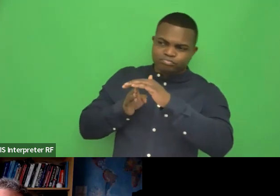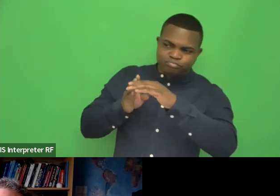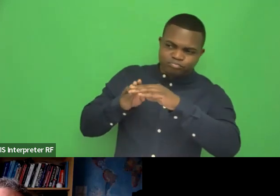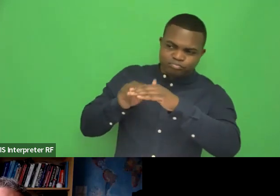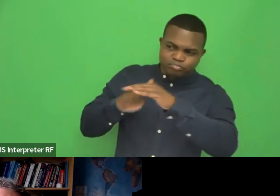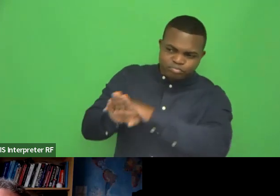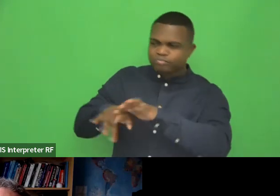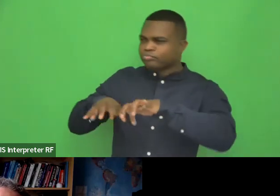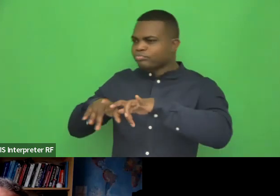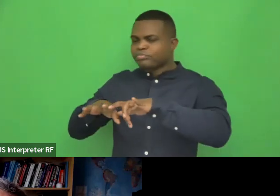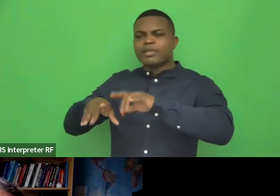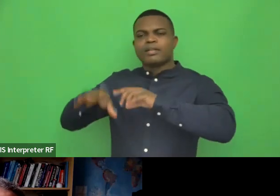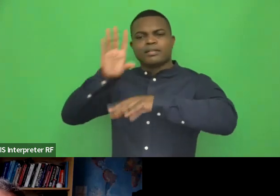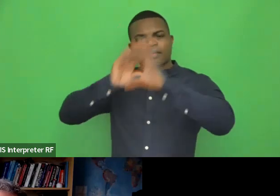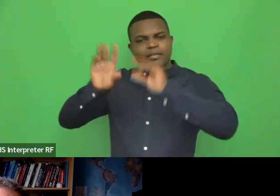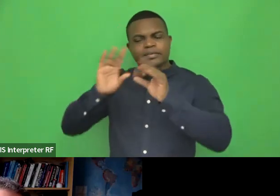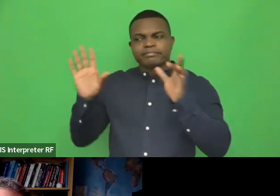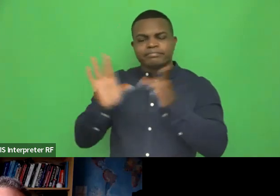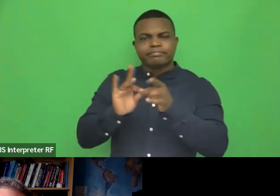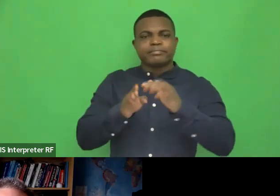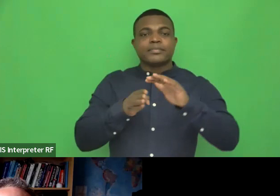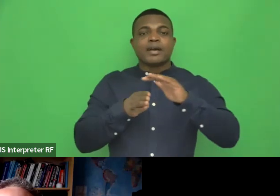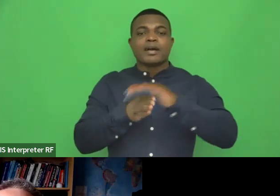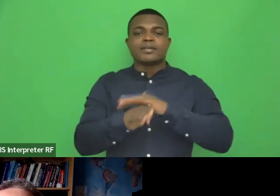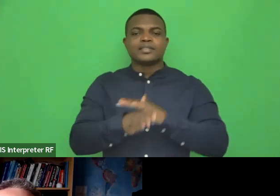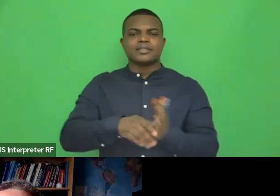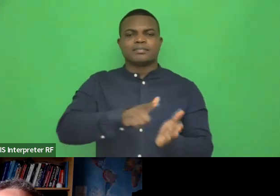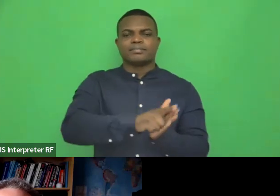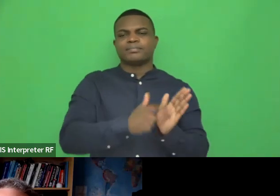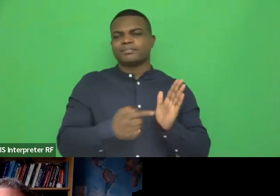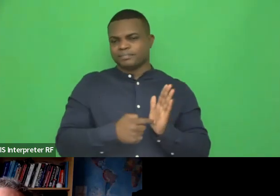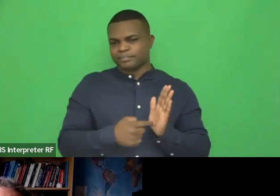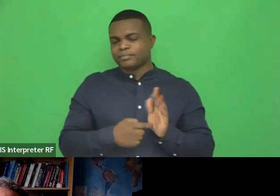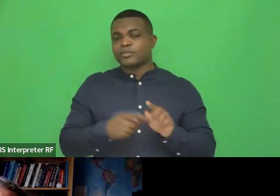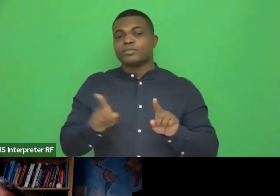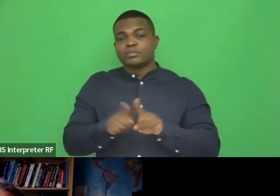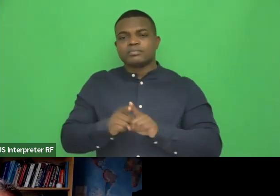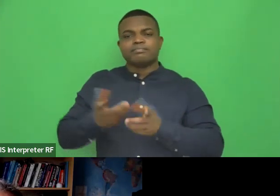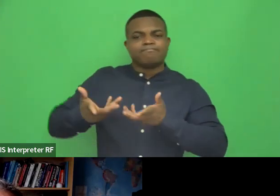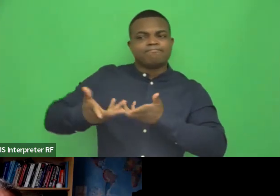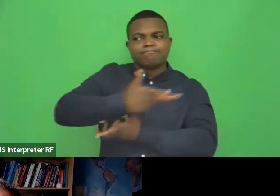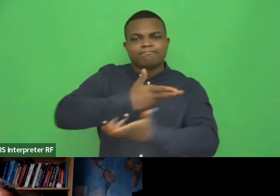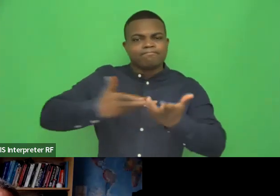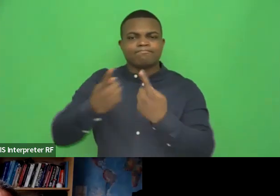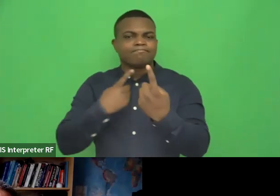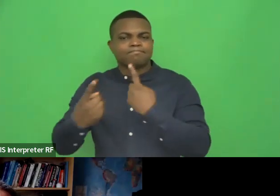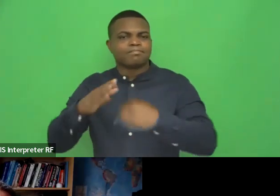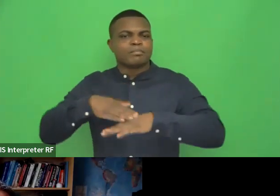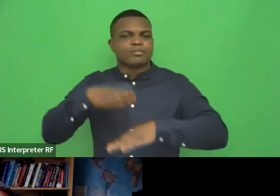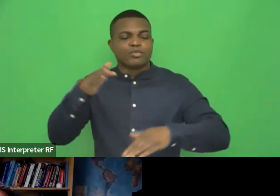ebooks in Europe will be one that will be going on for some time. So come and join the conversation there. You can lurk. So